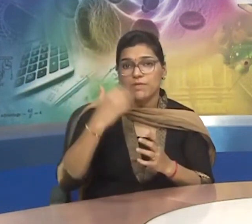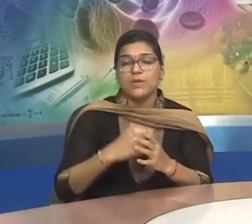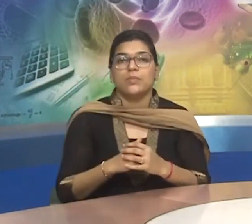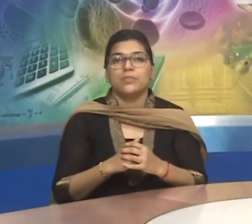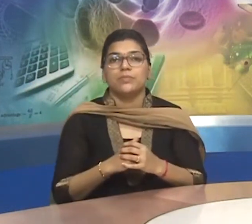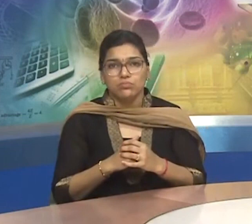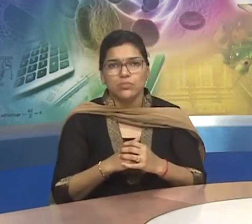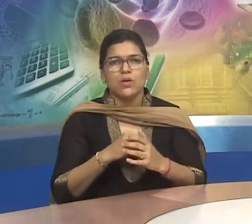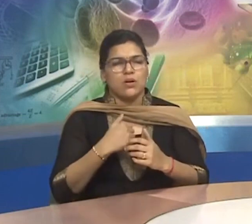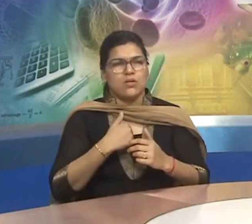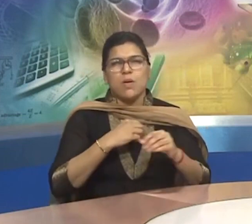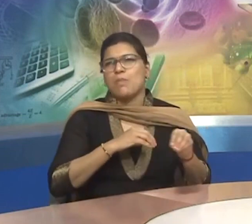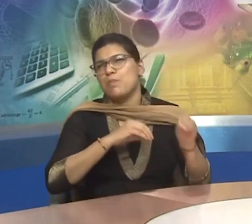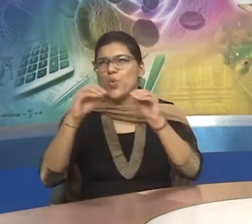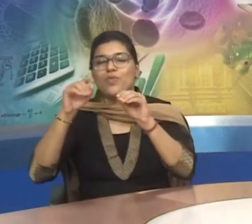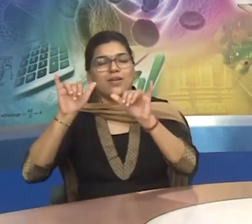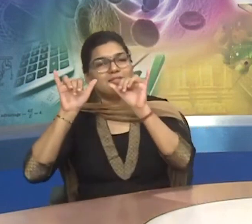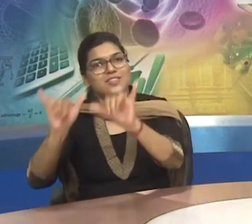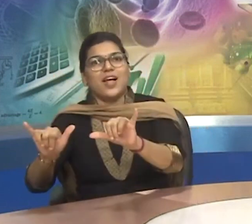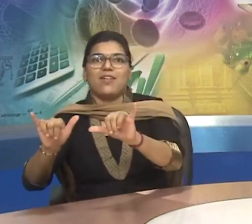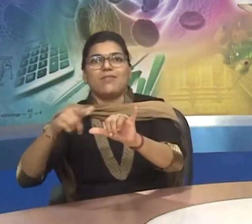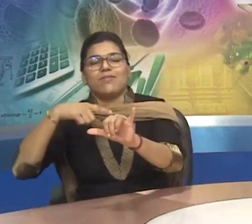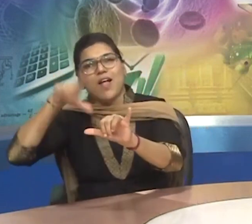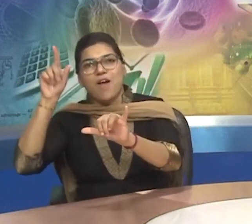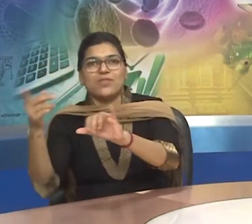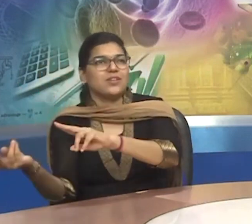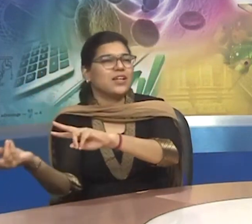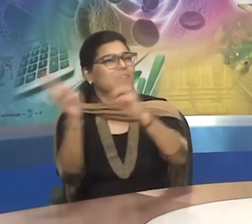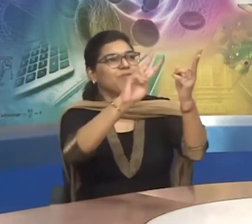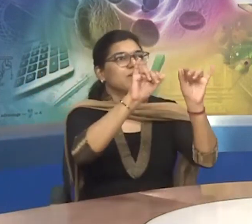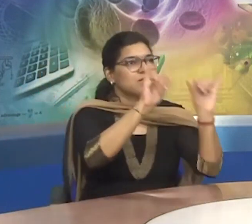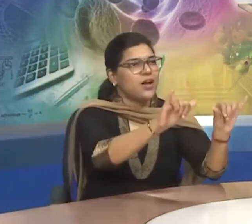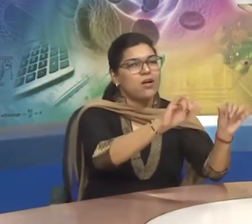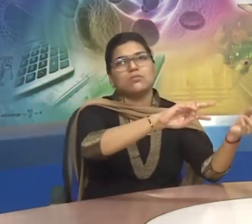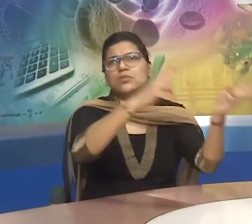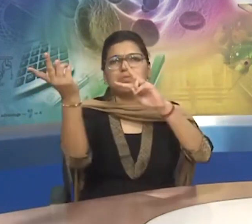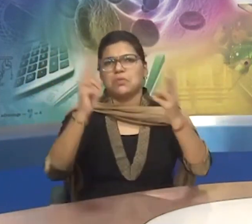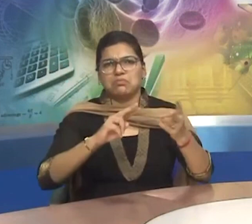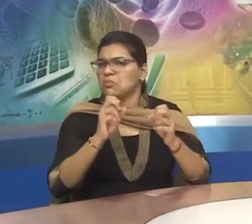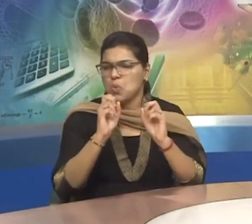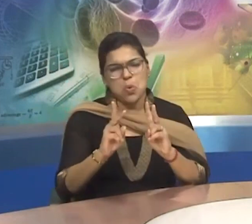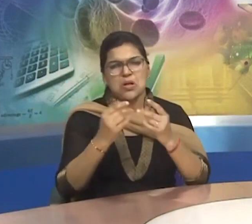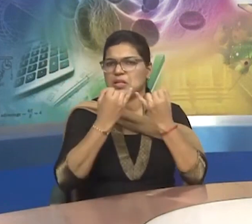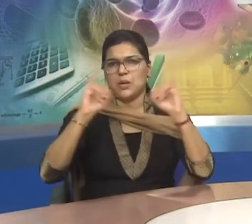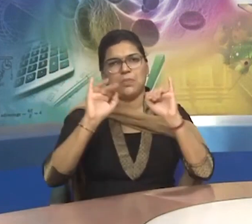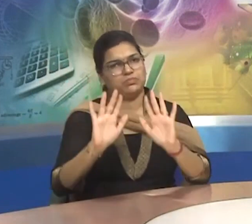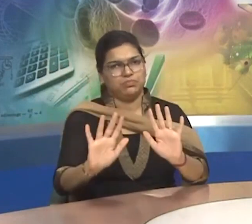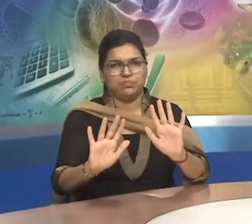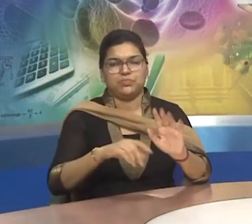India. The fifth point which comes under right to freedom is that freedom to reside and settle